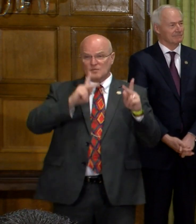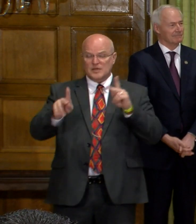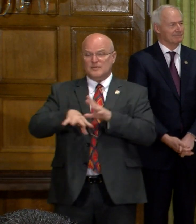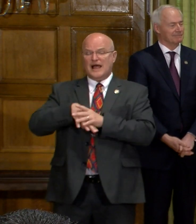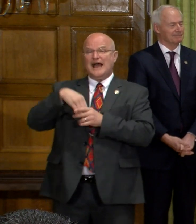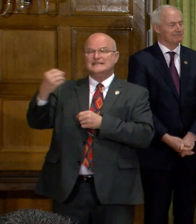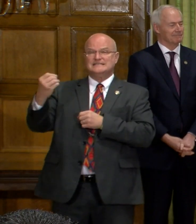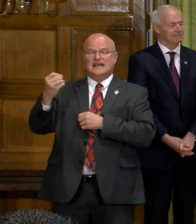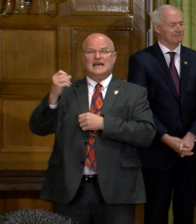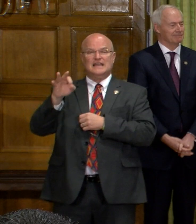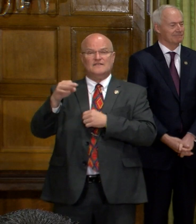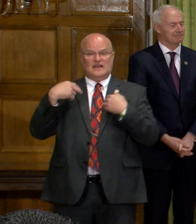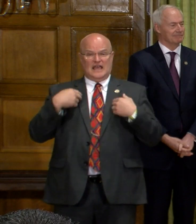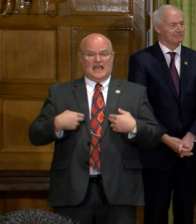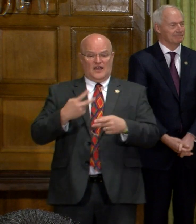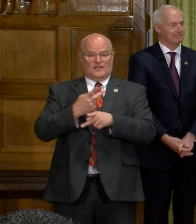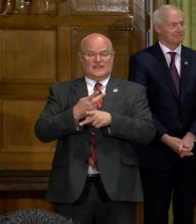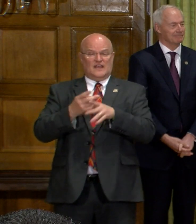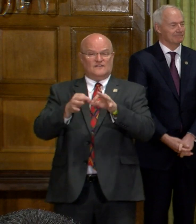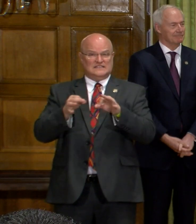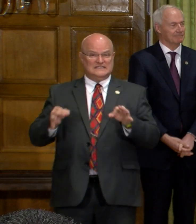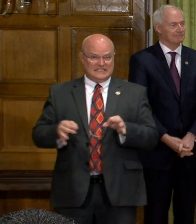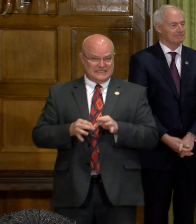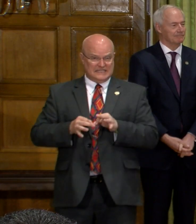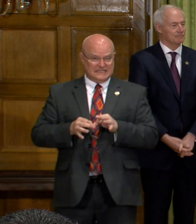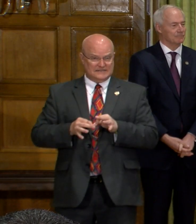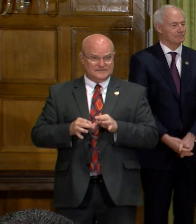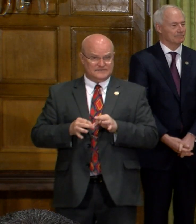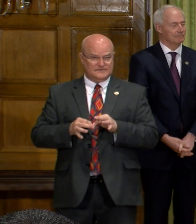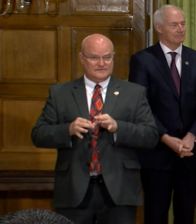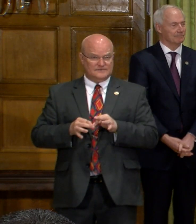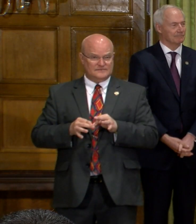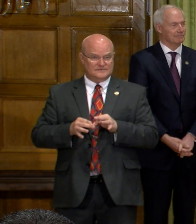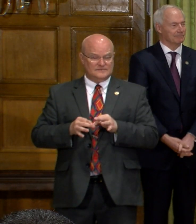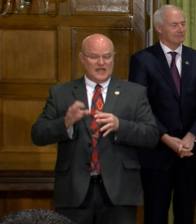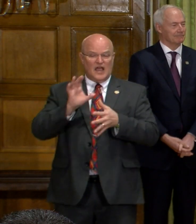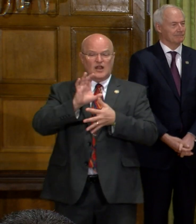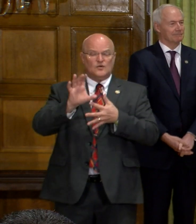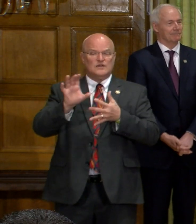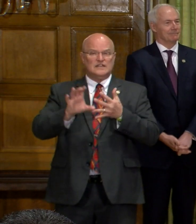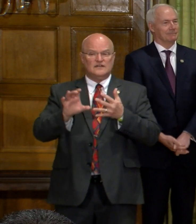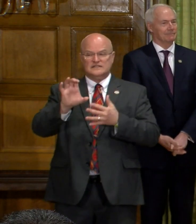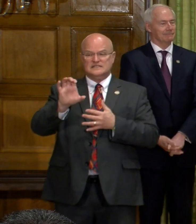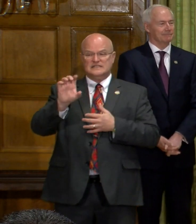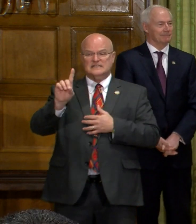are outside of a healthcare facility, our criteria is the